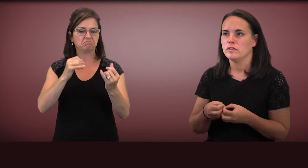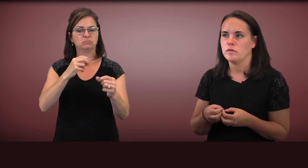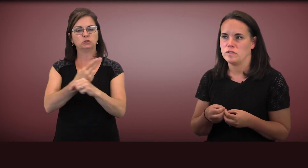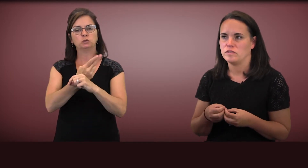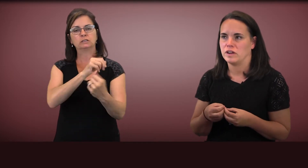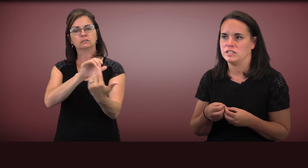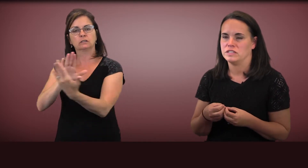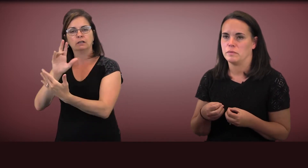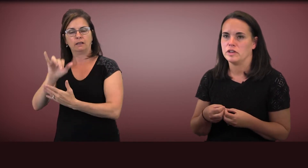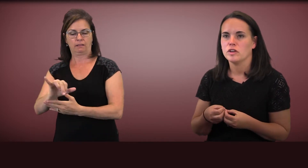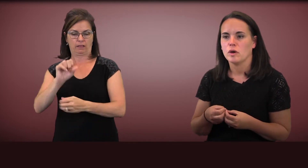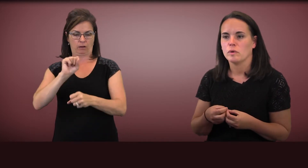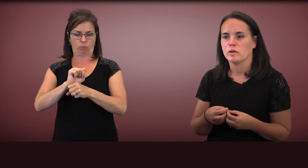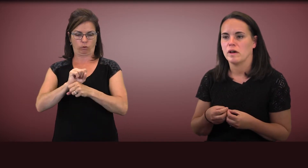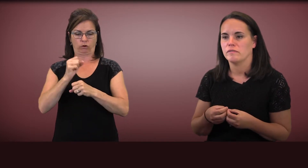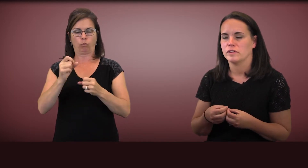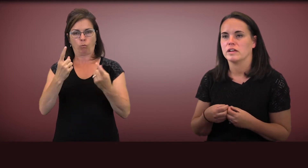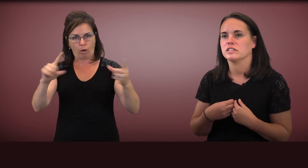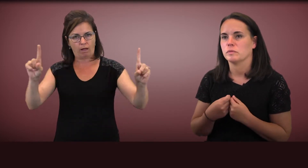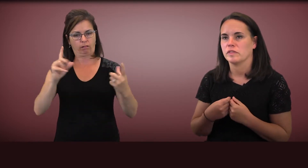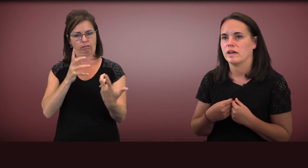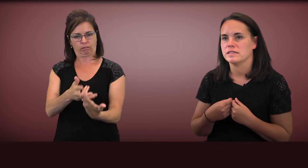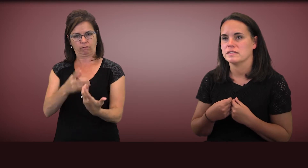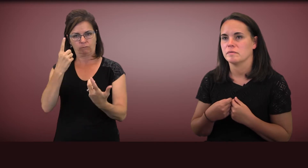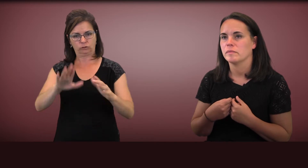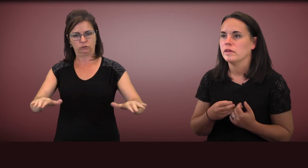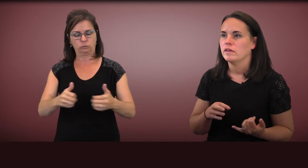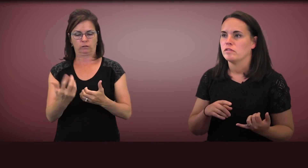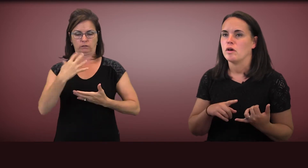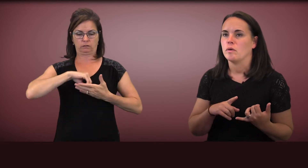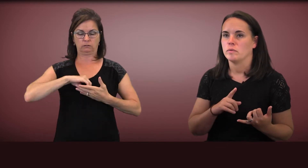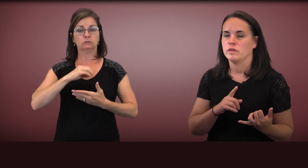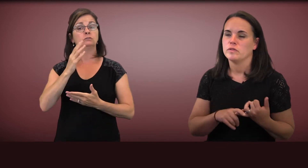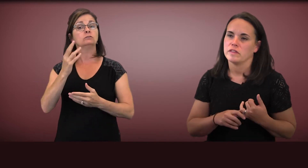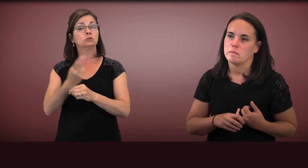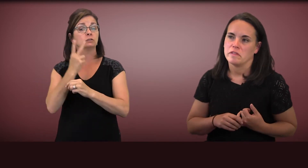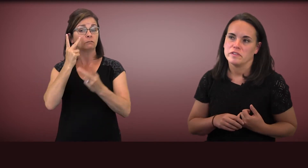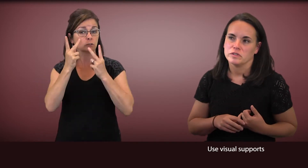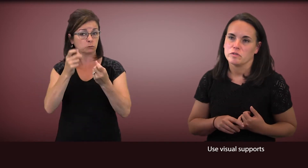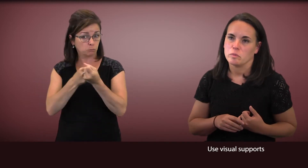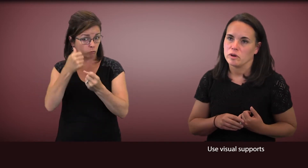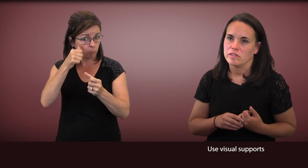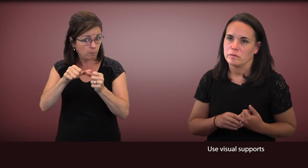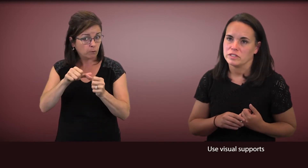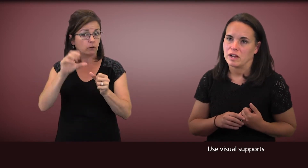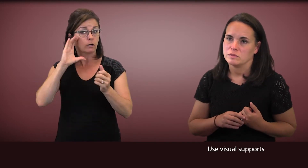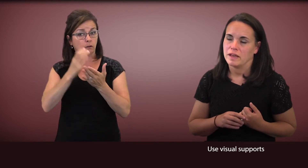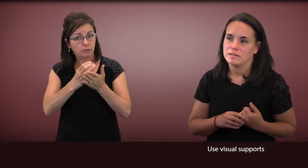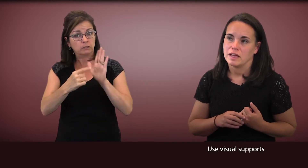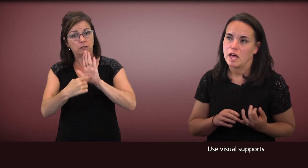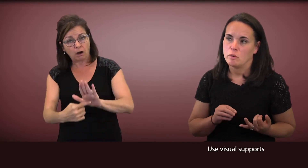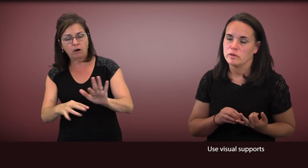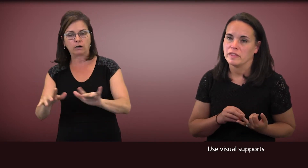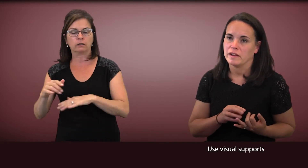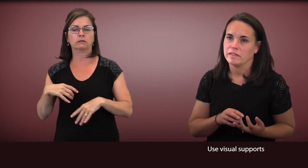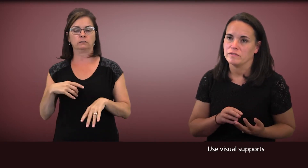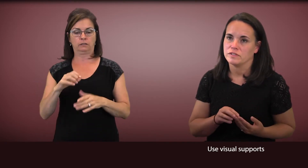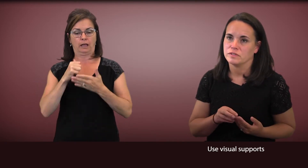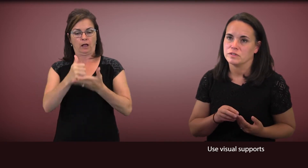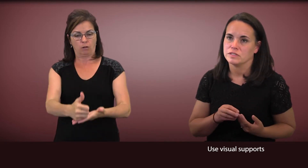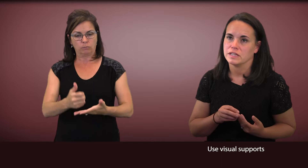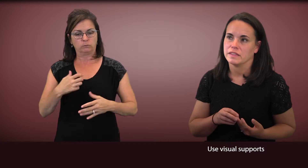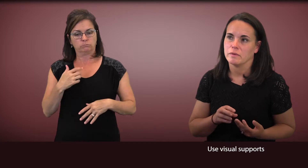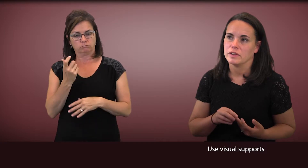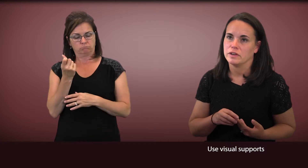of using strategies that we know work well for young children with autism. So using some of the visual supports that we talked about to help with the areas